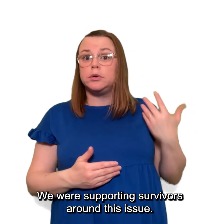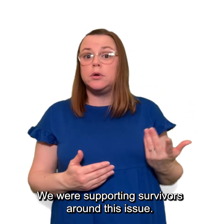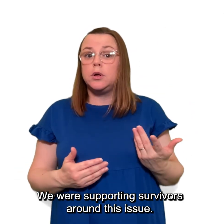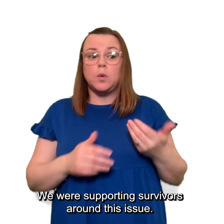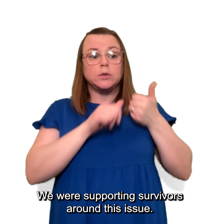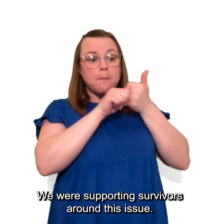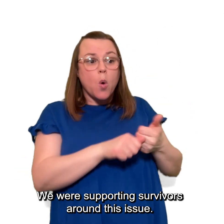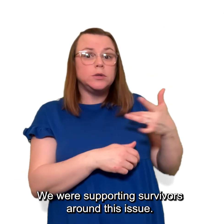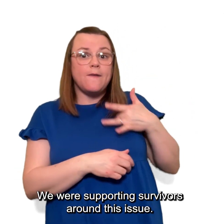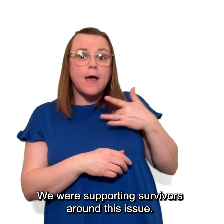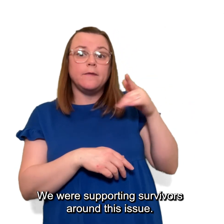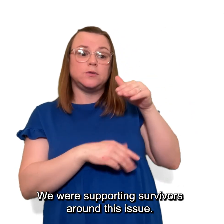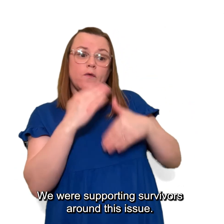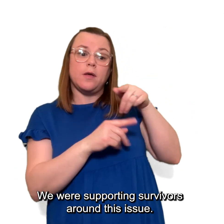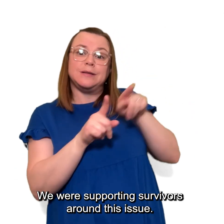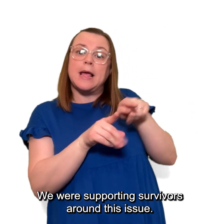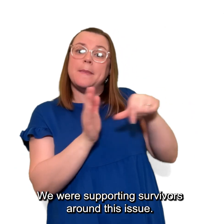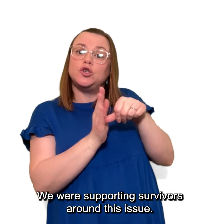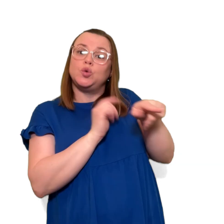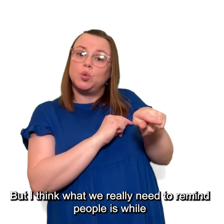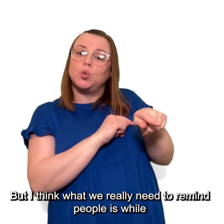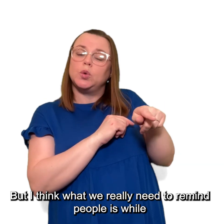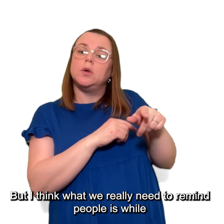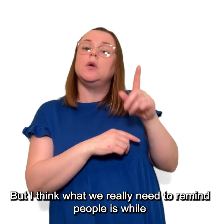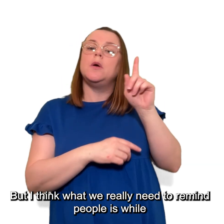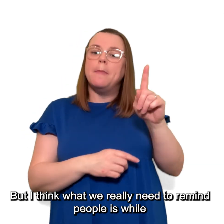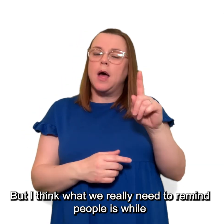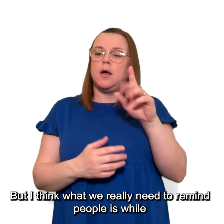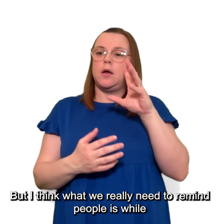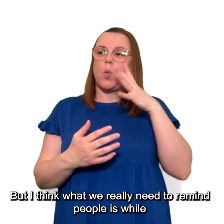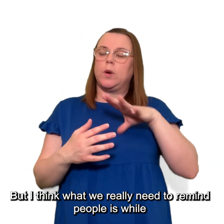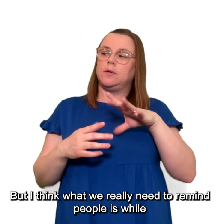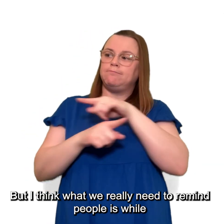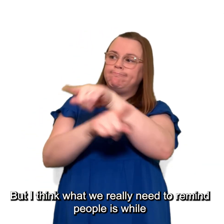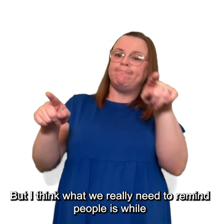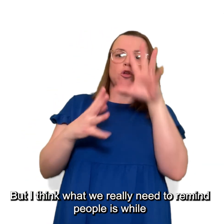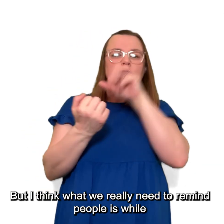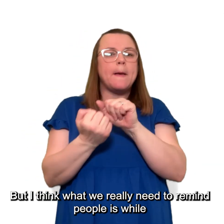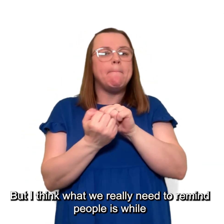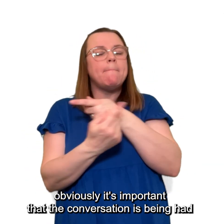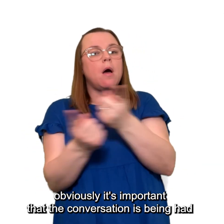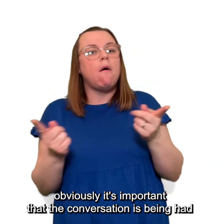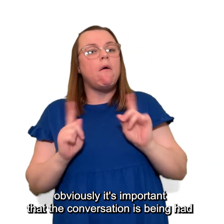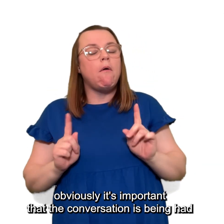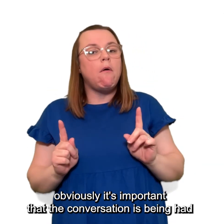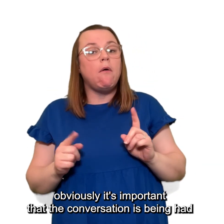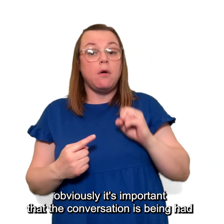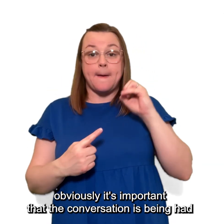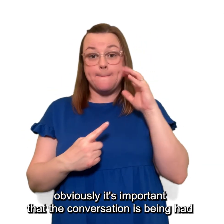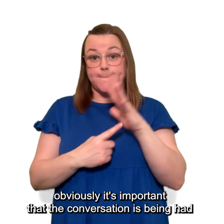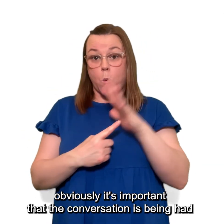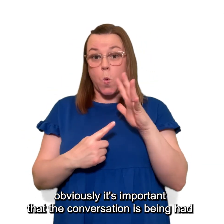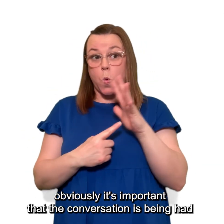ago. We were supporting survivors around this issue. But I think what we really need to remind people is, while obviously